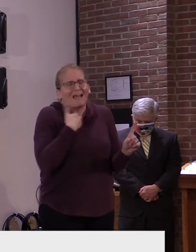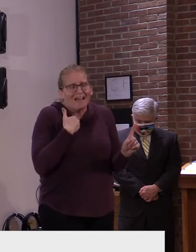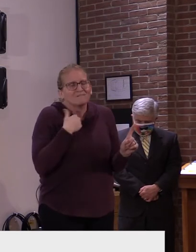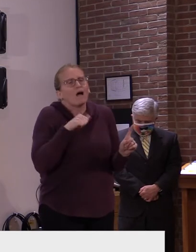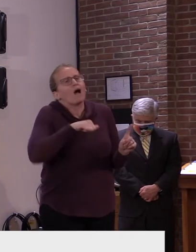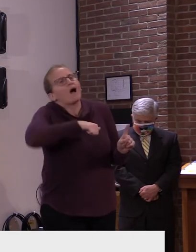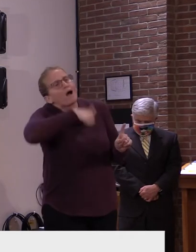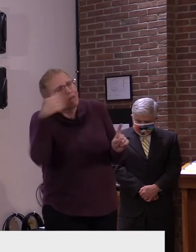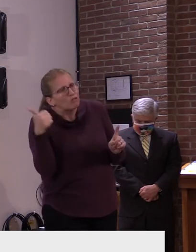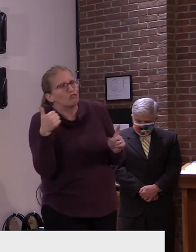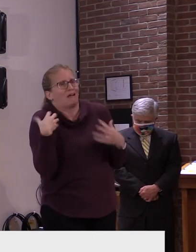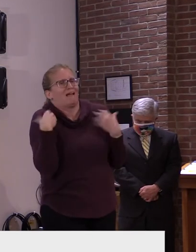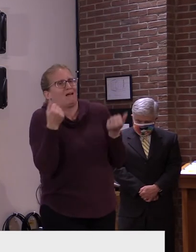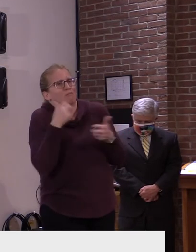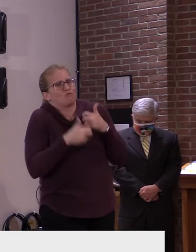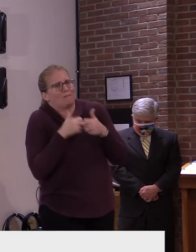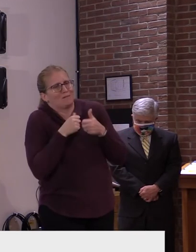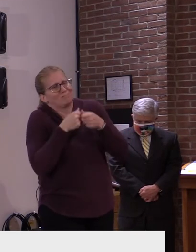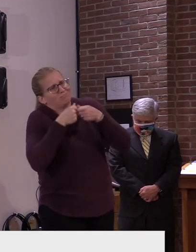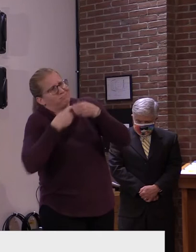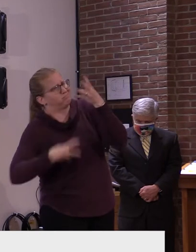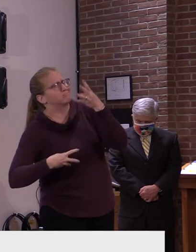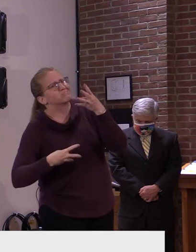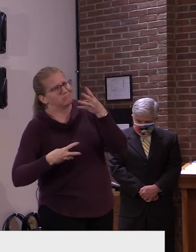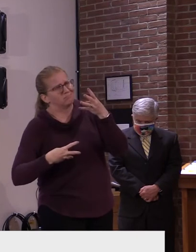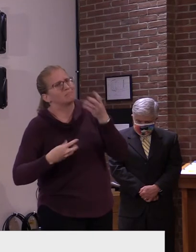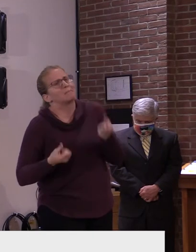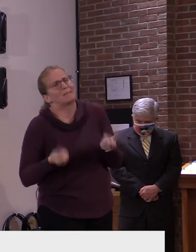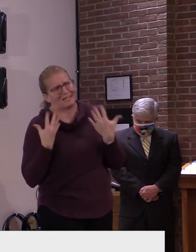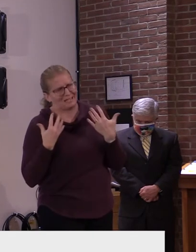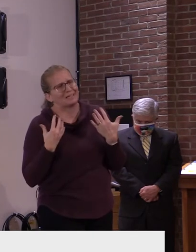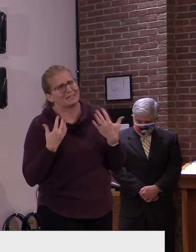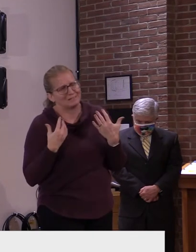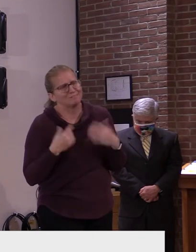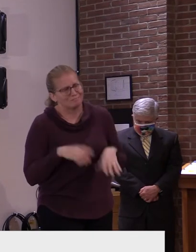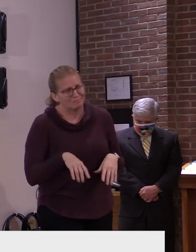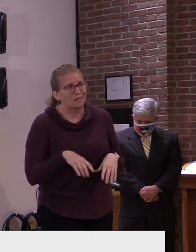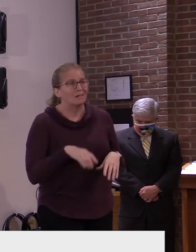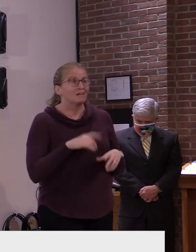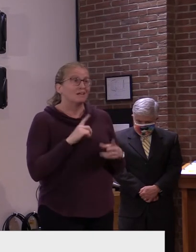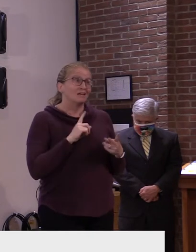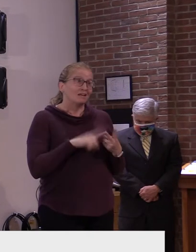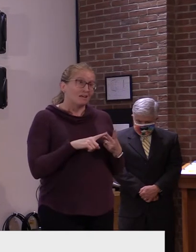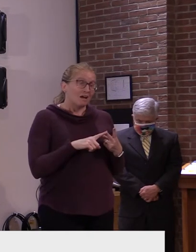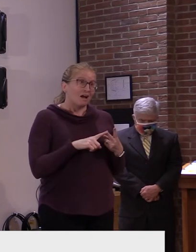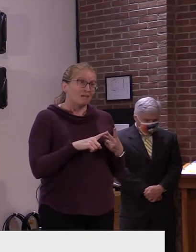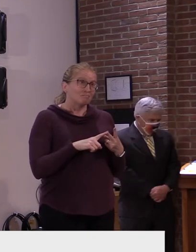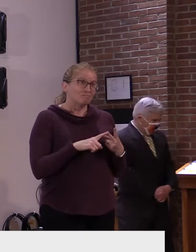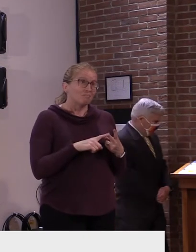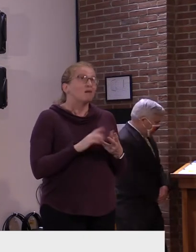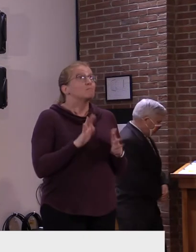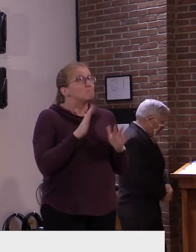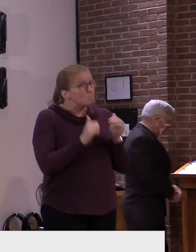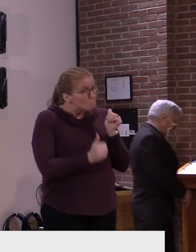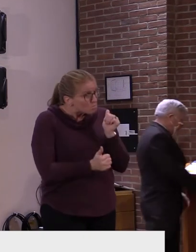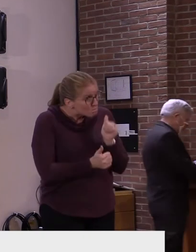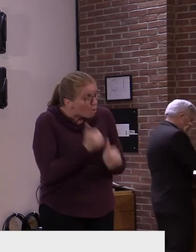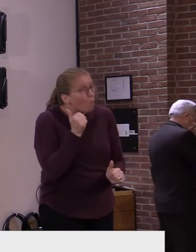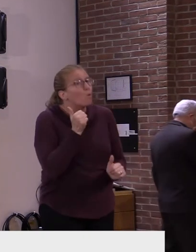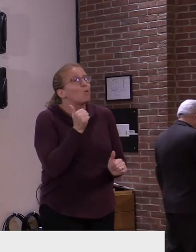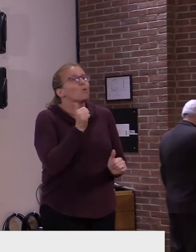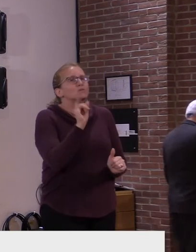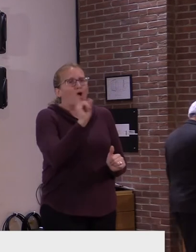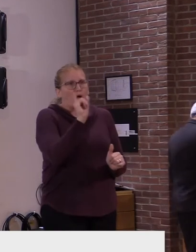comorbid conditions and we're also predominantly but not exclusively in the